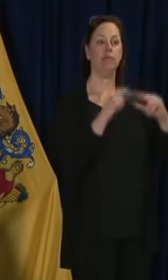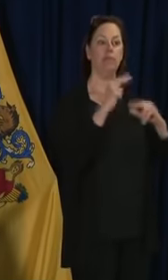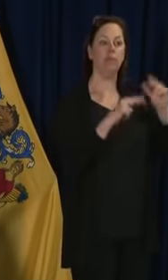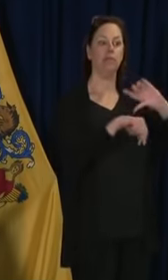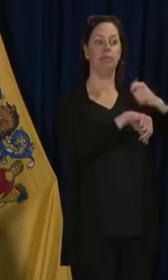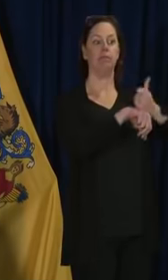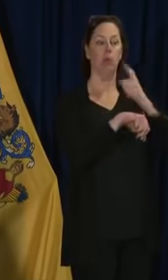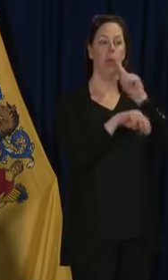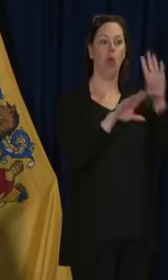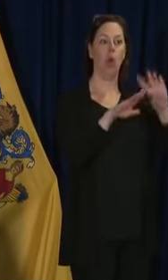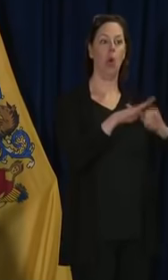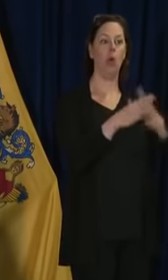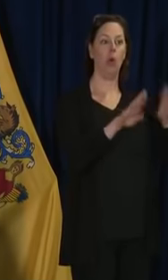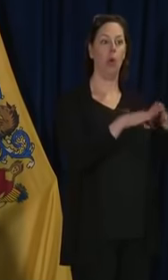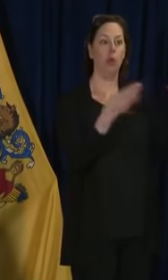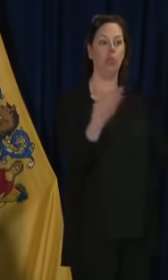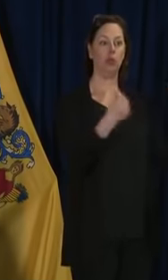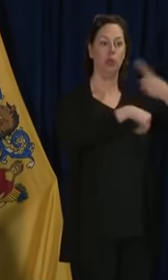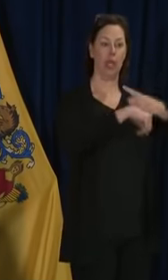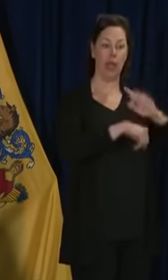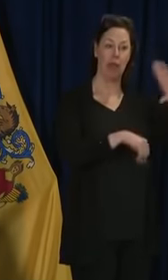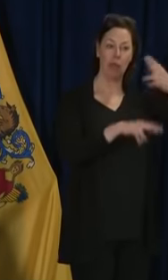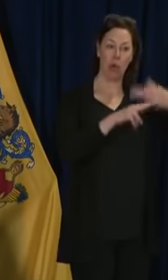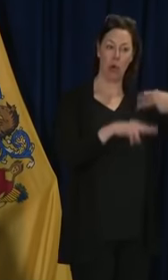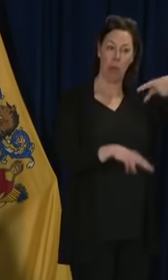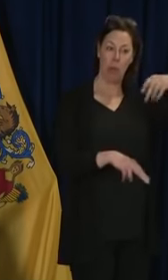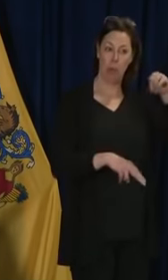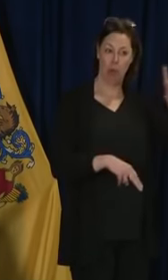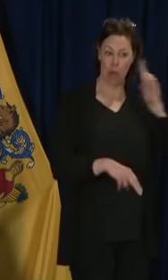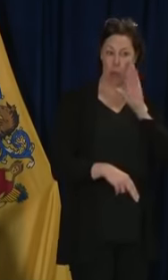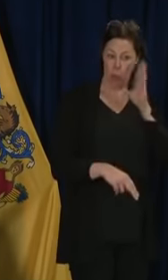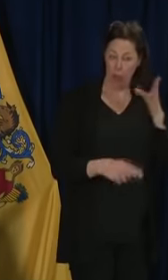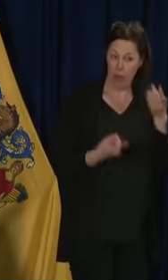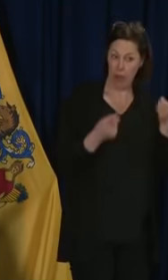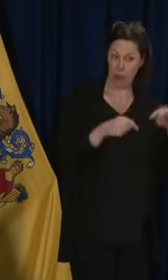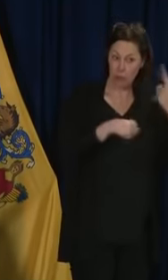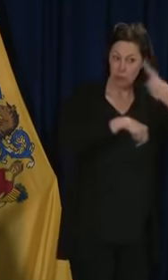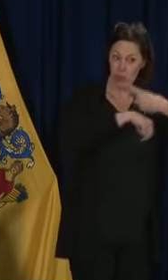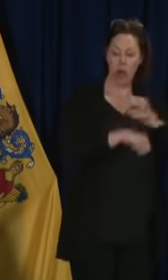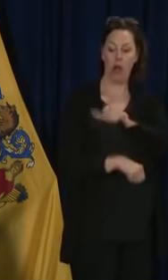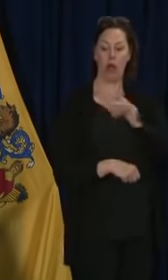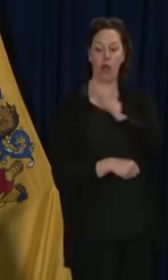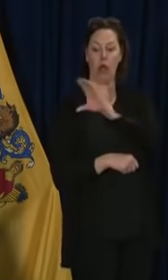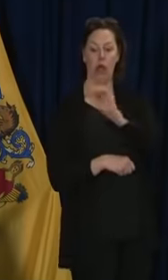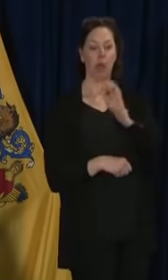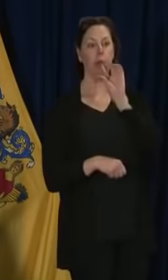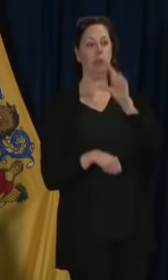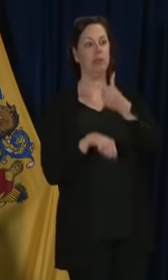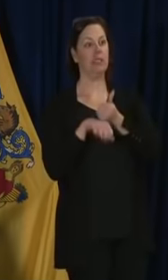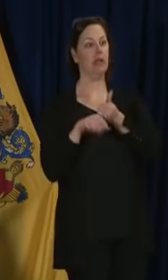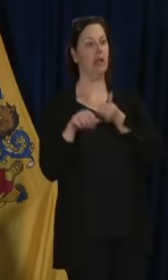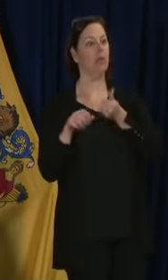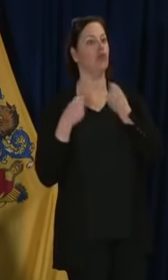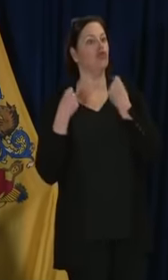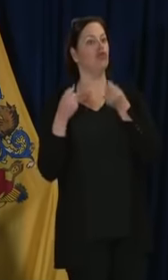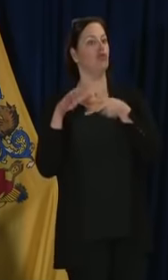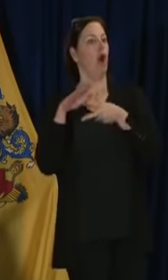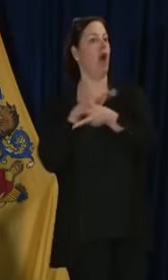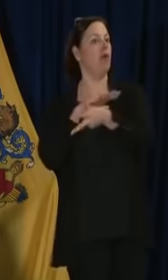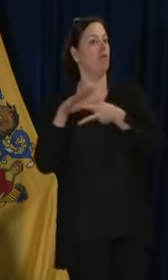referring to as a pod? There was another company that was supposed to start a drive-through testing situation